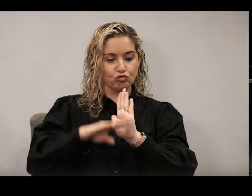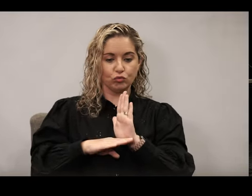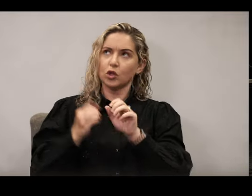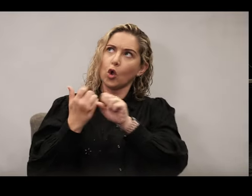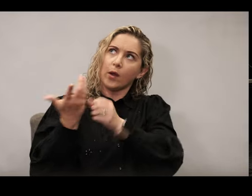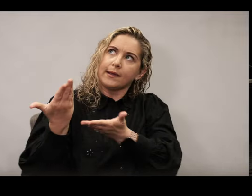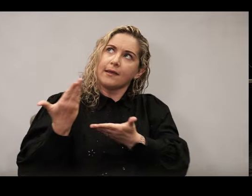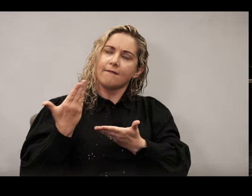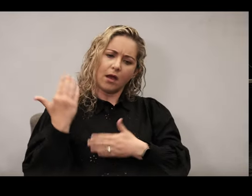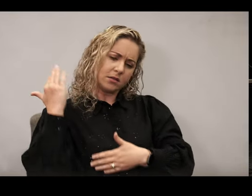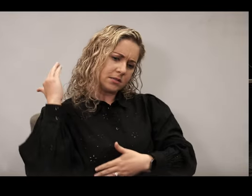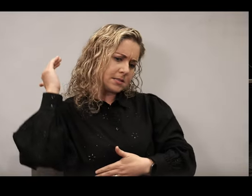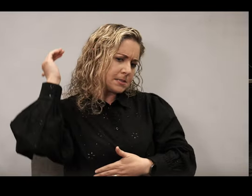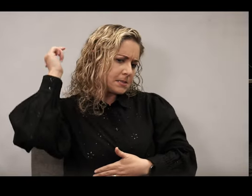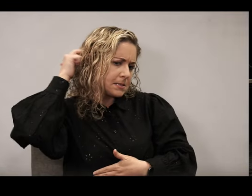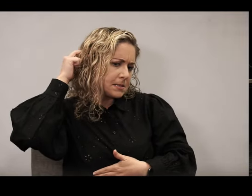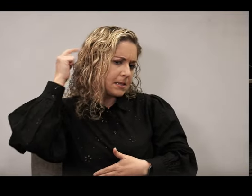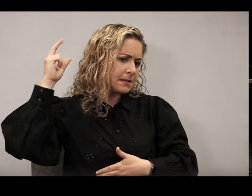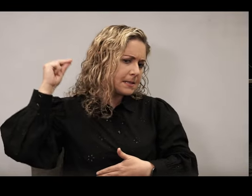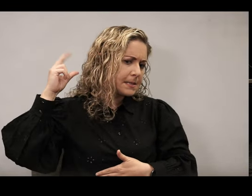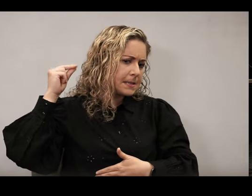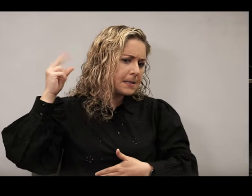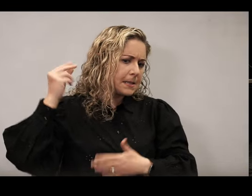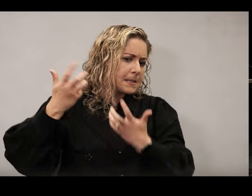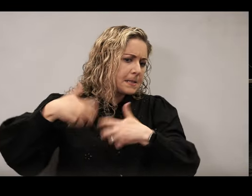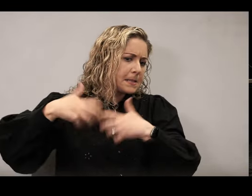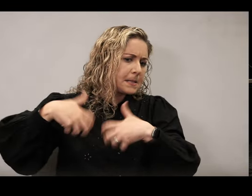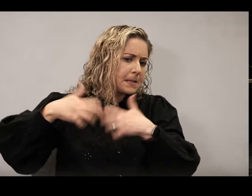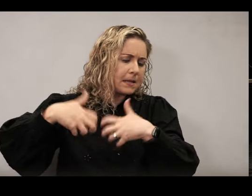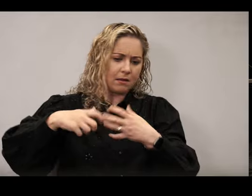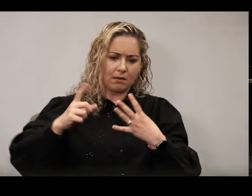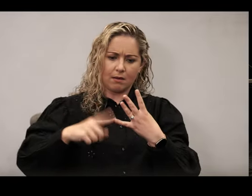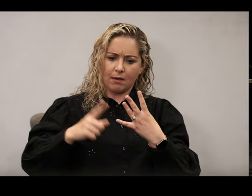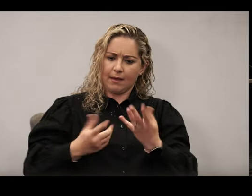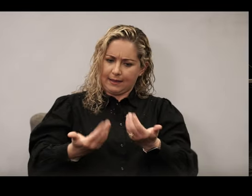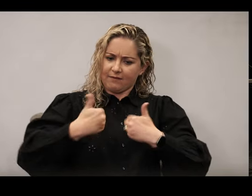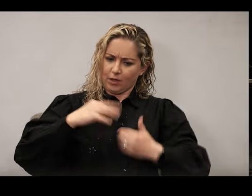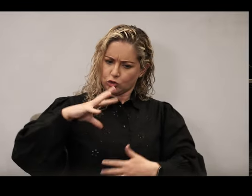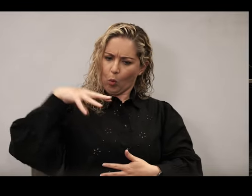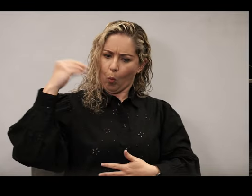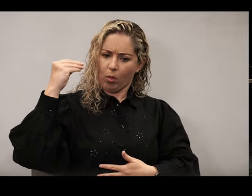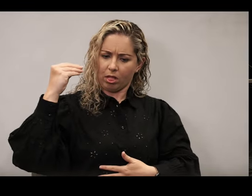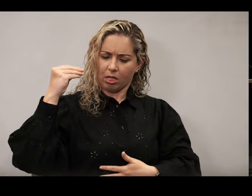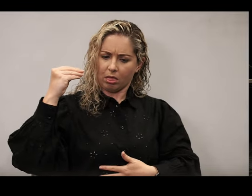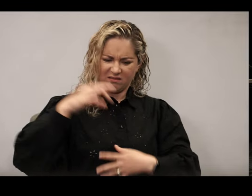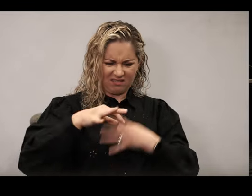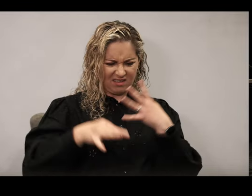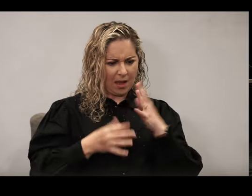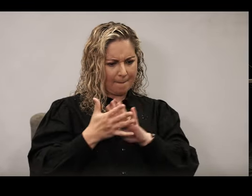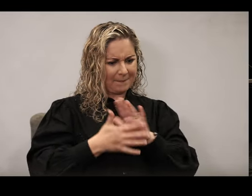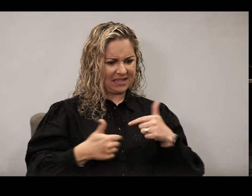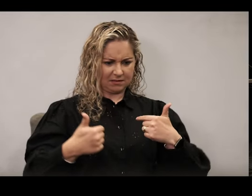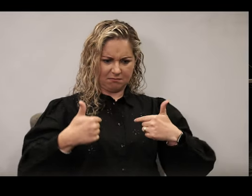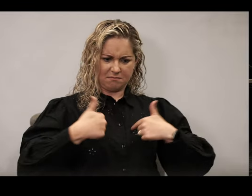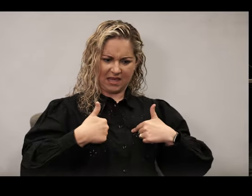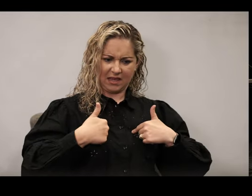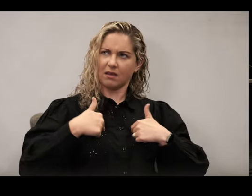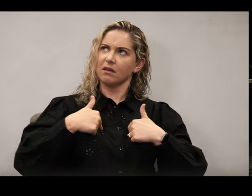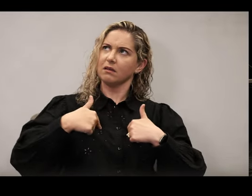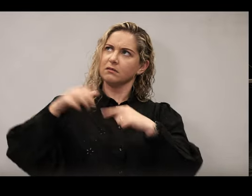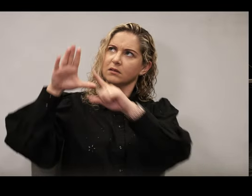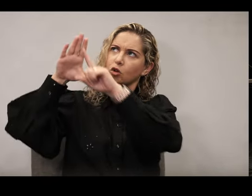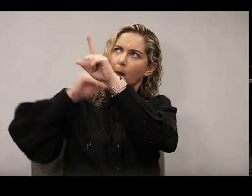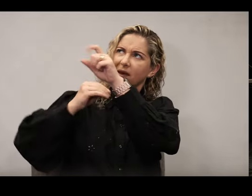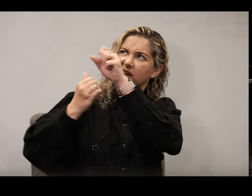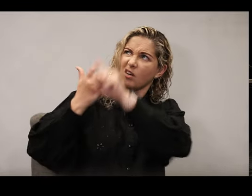conscience, with a soul, an embodied soul. But is this all that it means to be created in the image of God? Well, I think